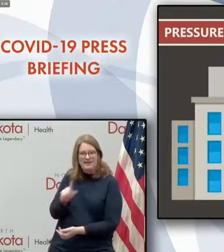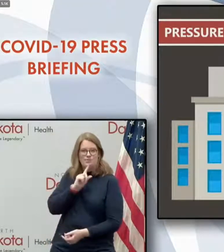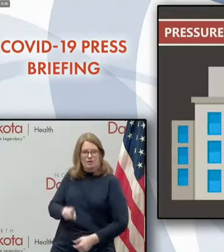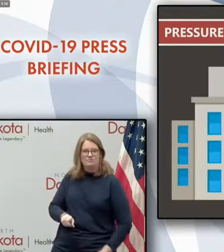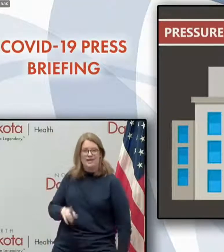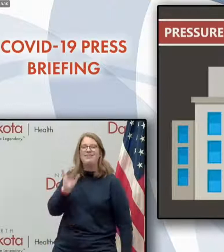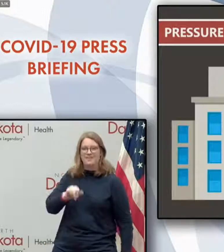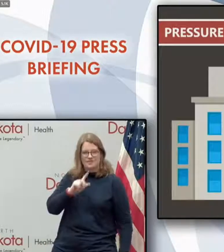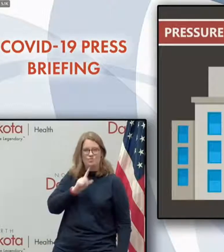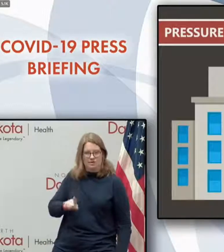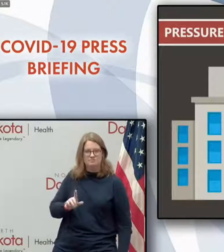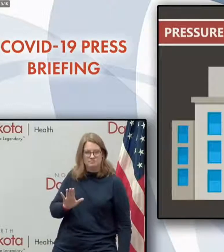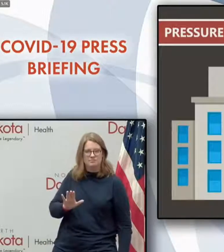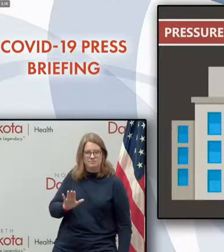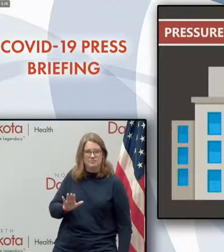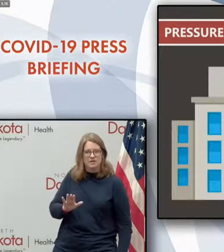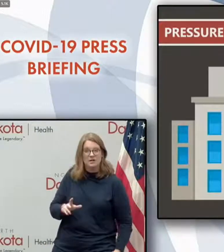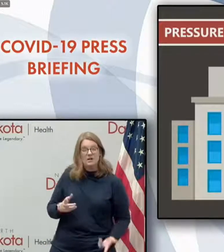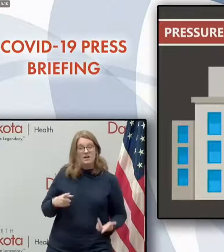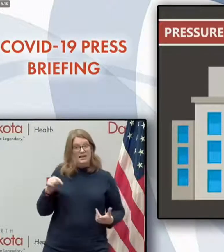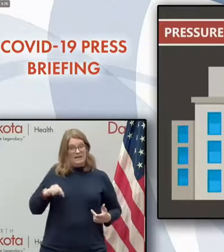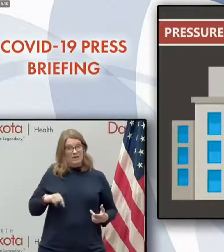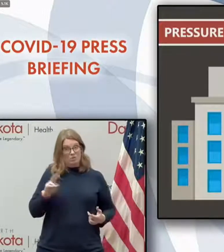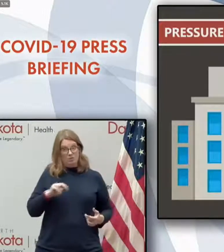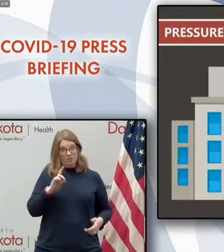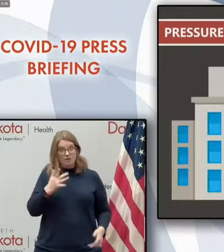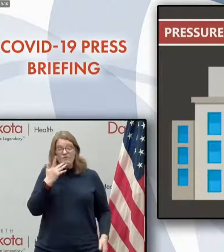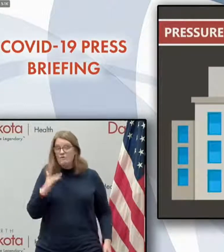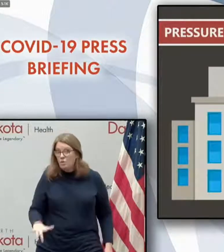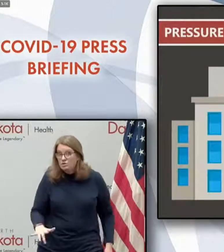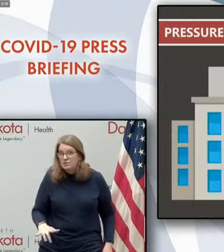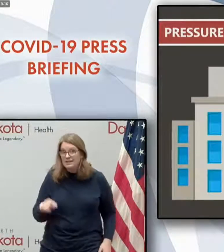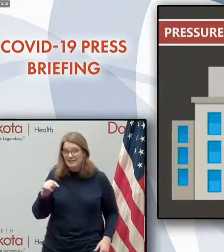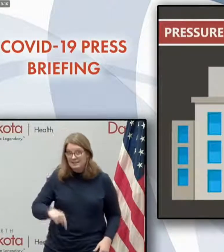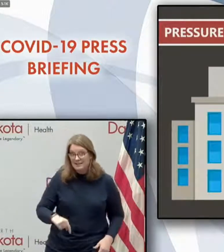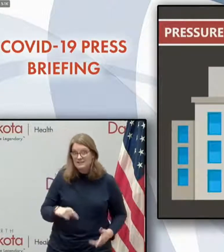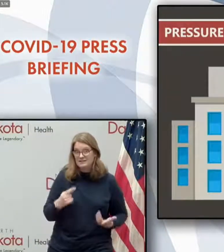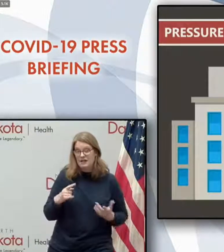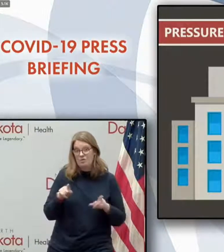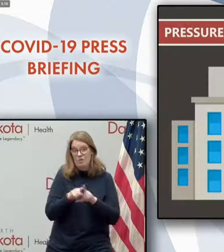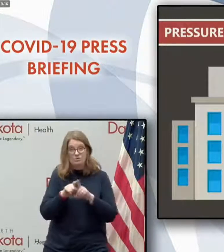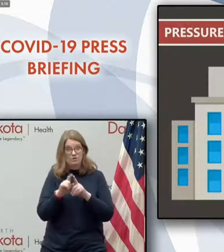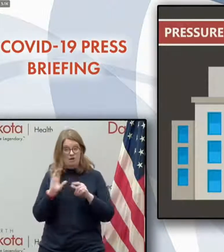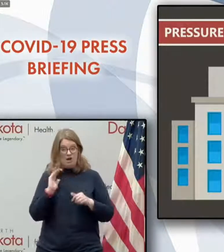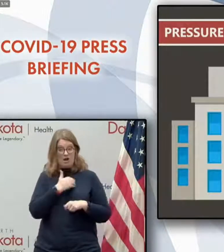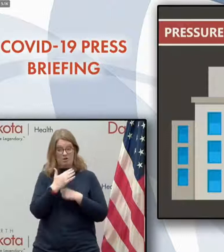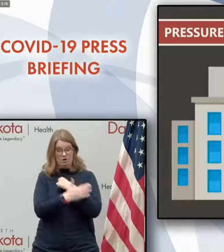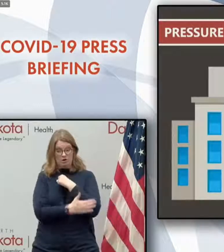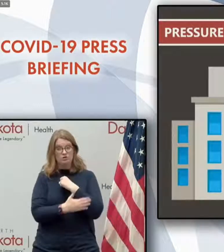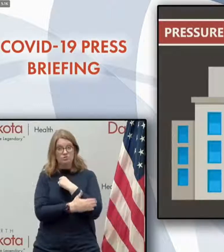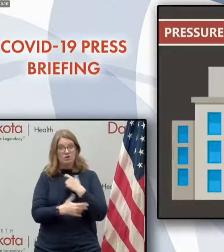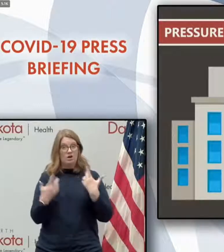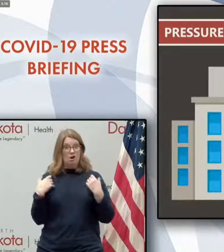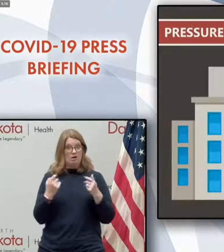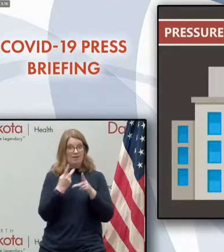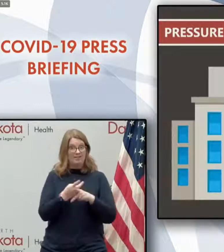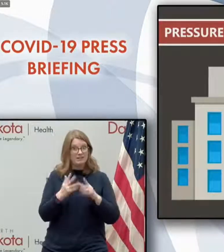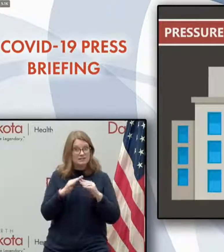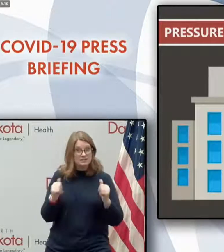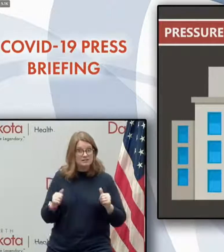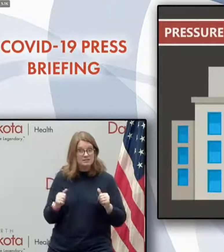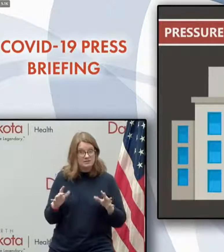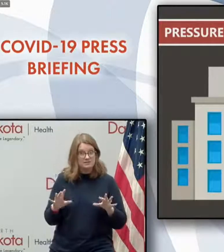why we are so fortunate in North Dakota and in our country to have such a strong healthcare system. We count on